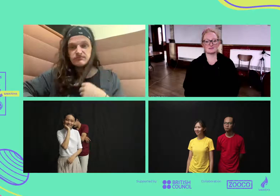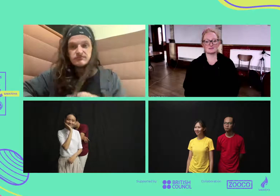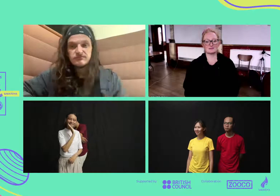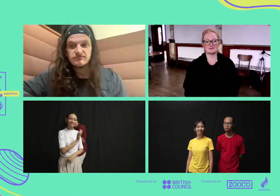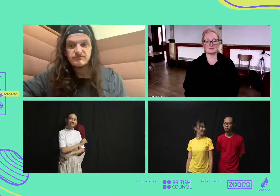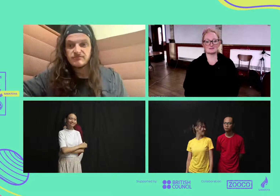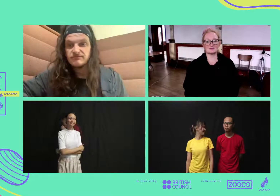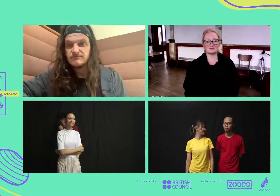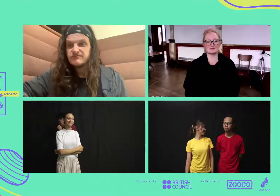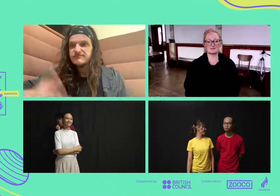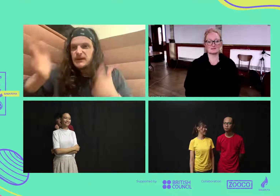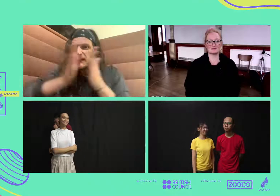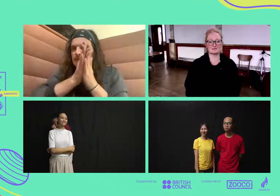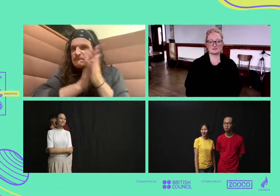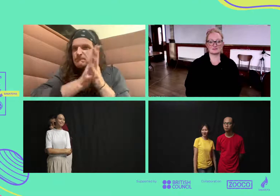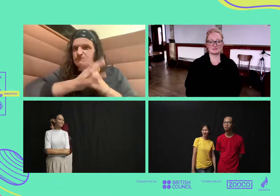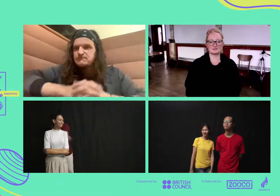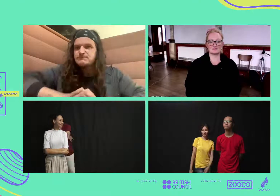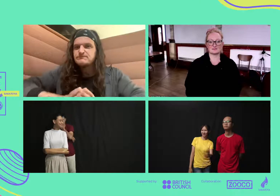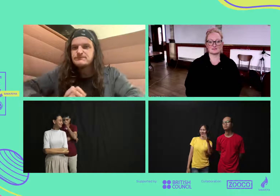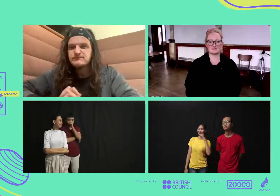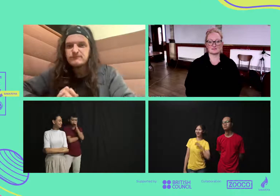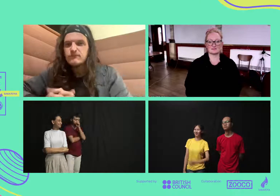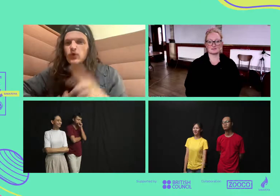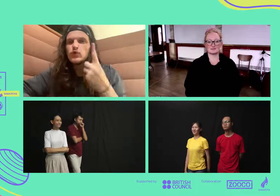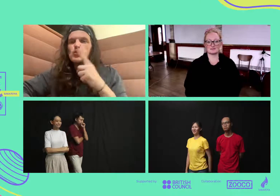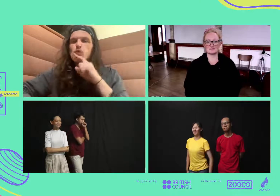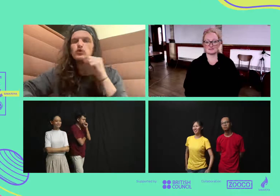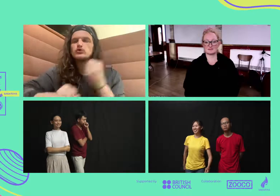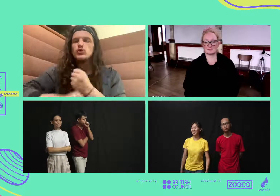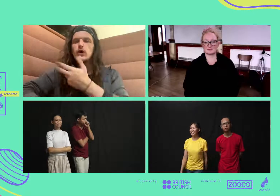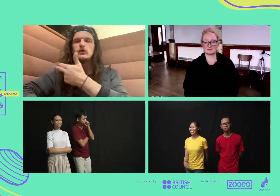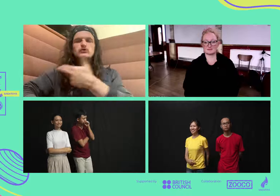never visited the area you live in. Could you show me?